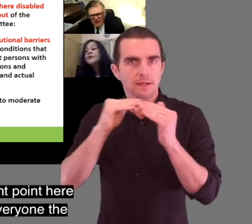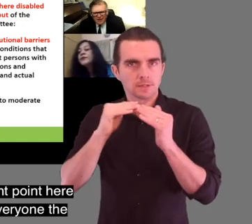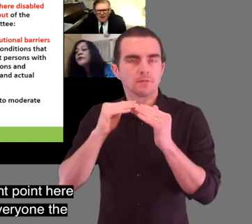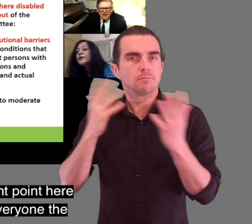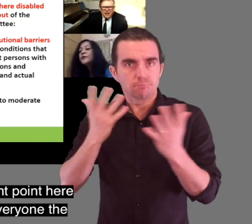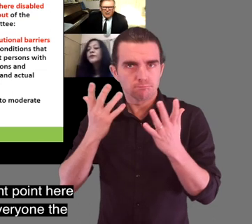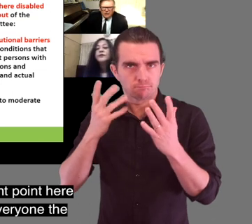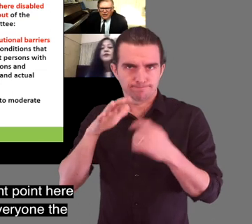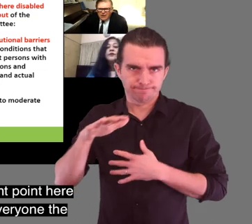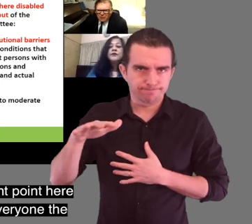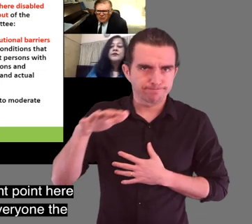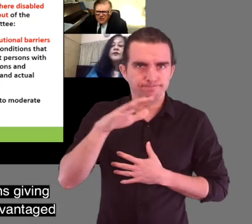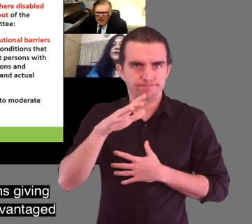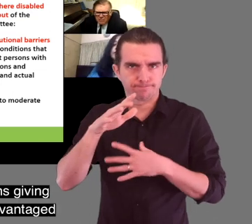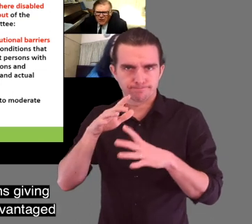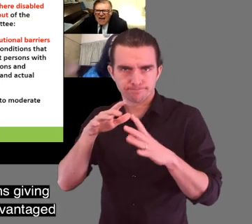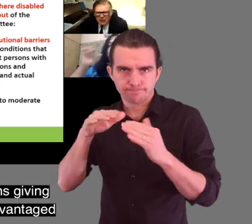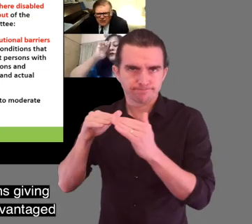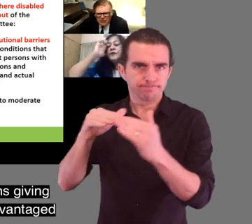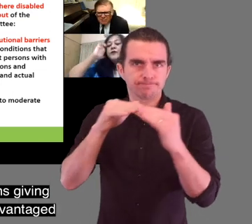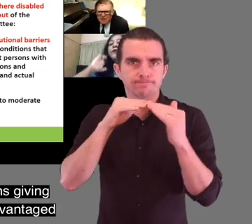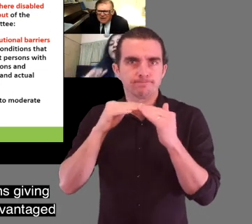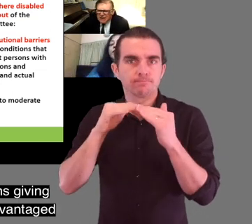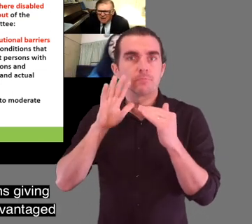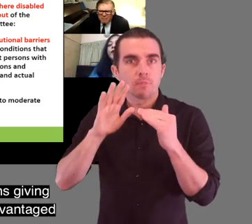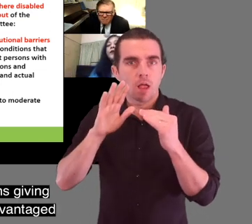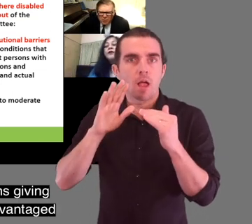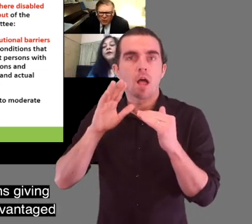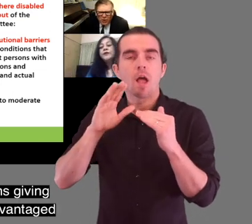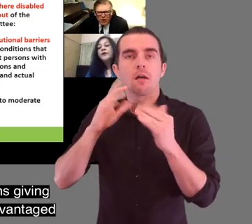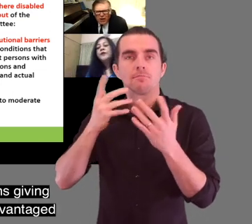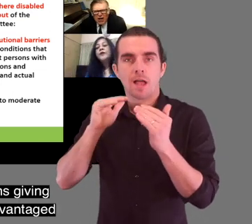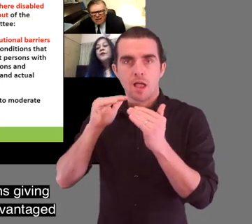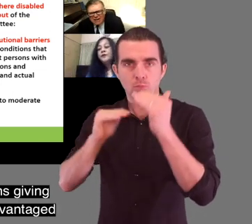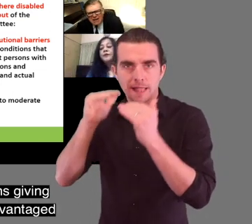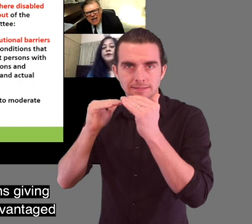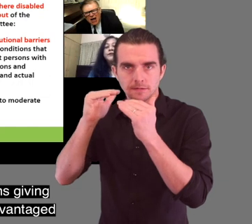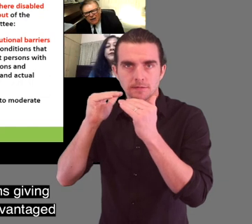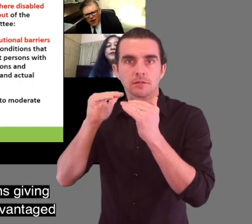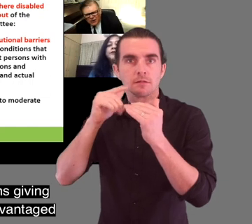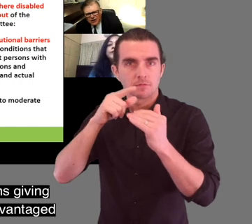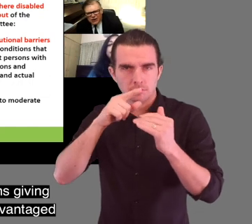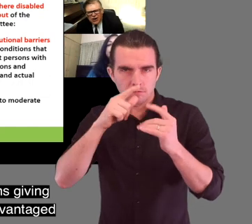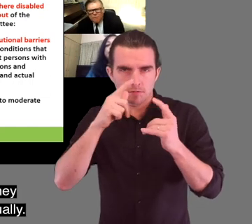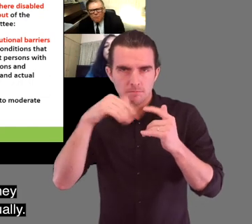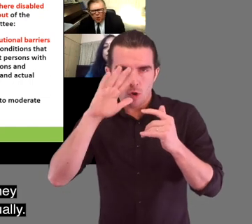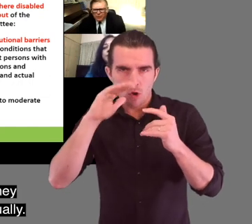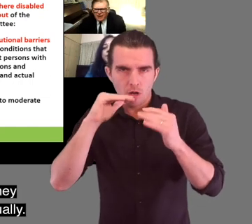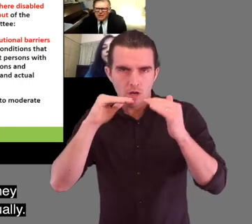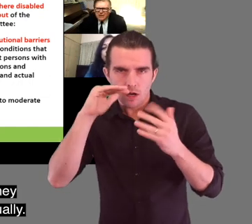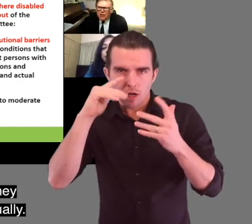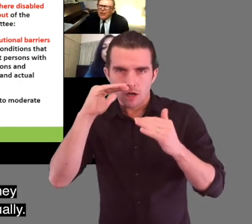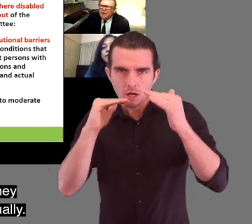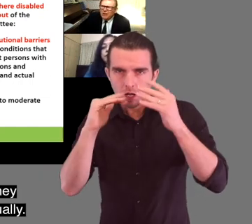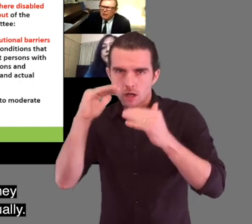equality is treating everyone the same, but equity means giving people who are less advantaged more